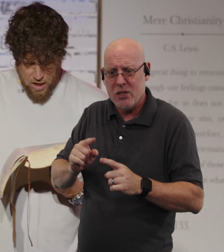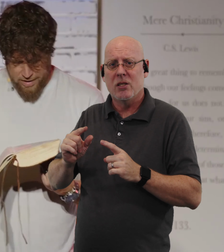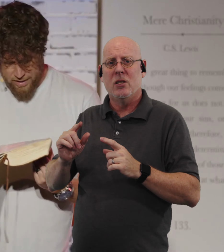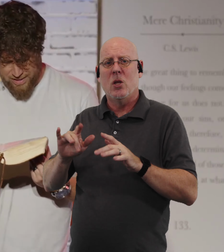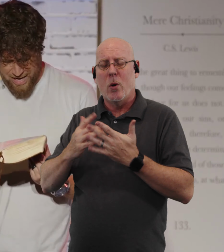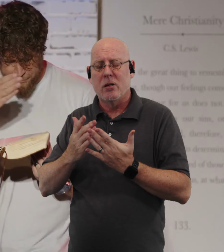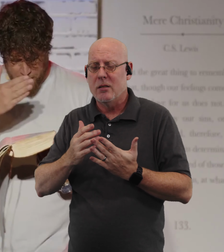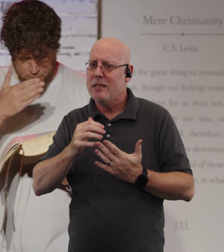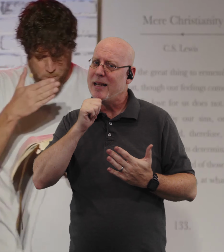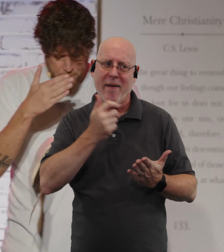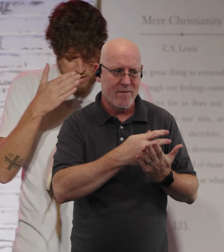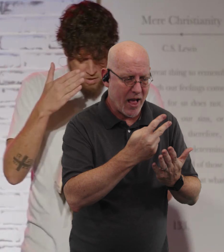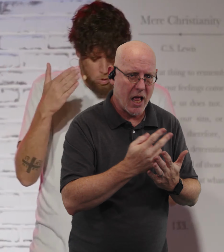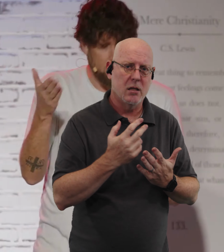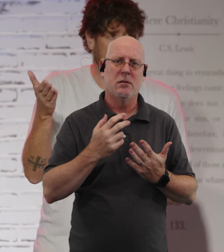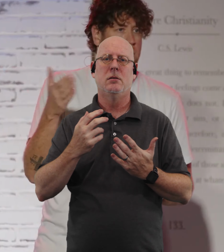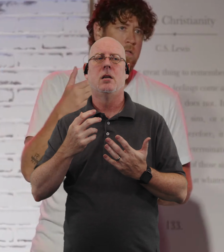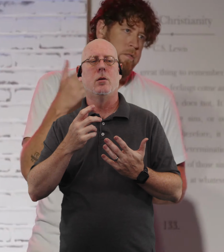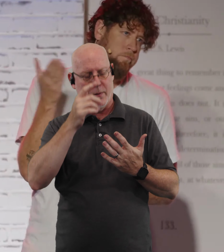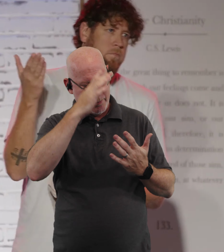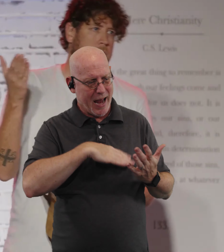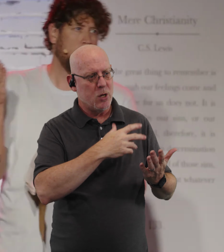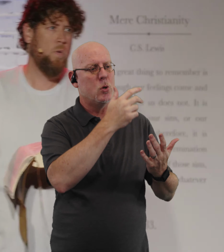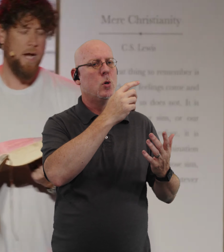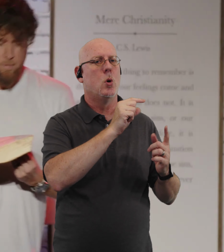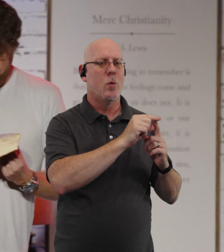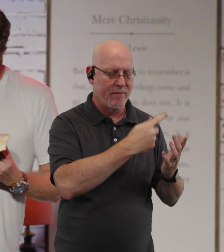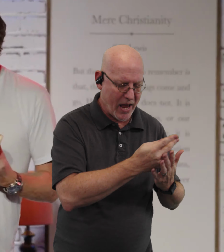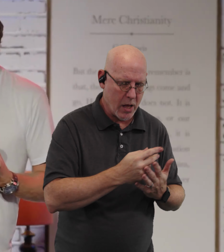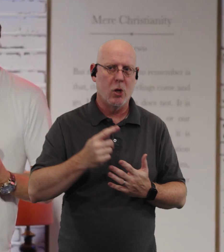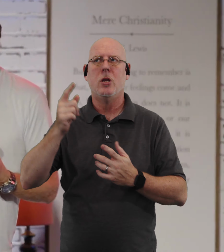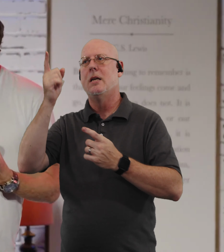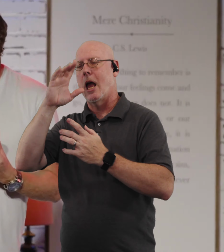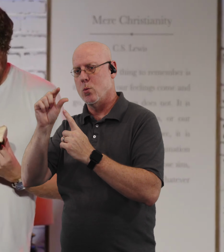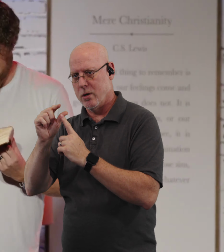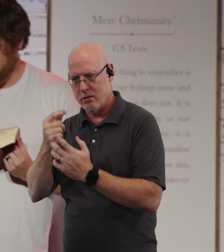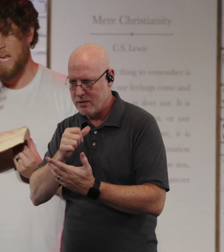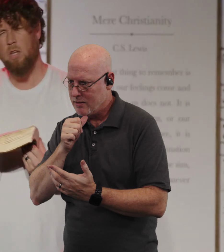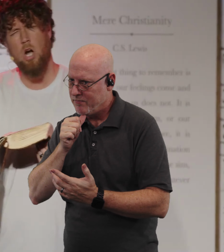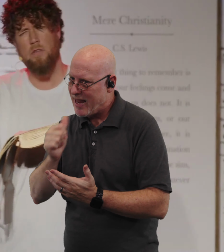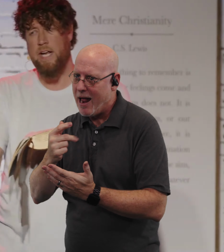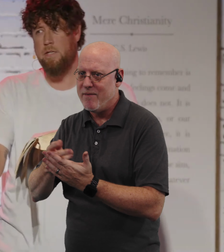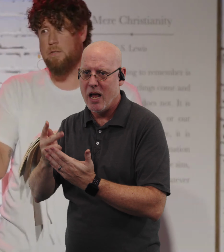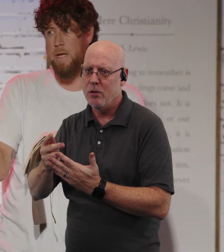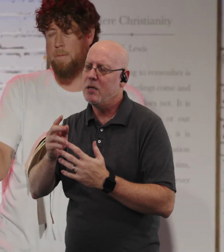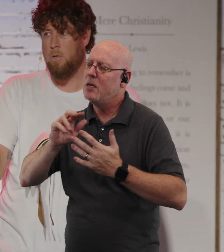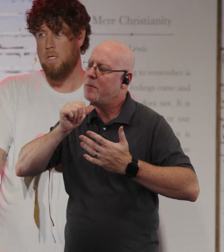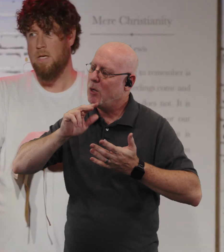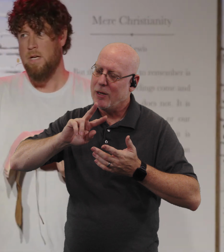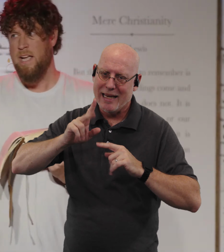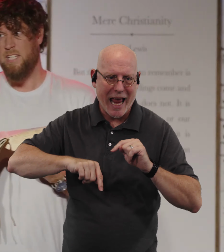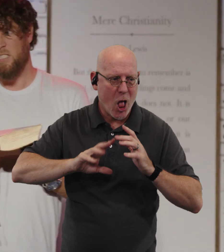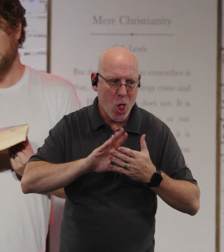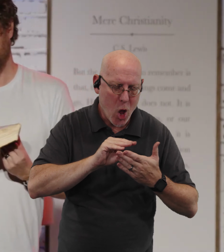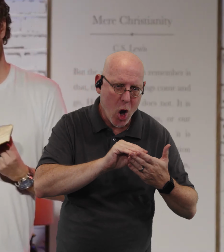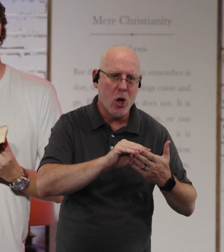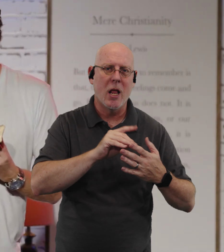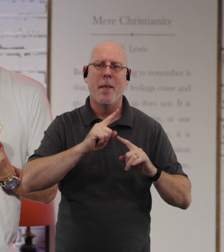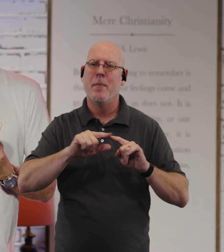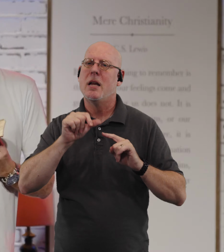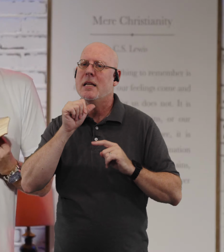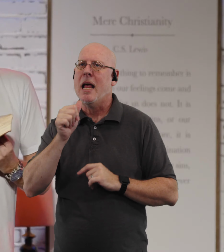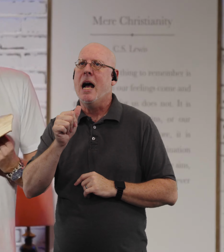word of God is infallible. The word of man, we err, fallible. Doesn't mean we can't learn things from people. It just means we